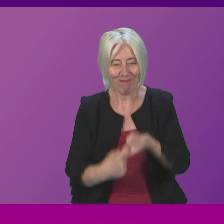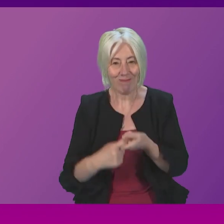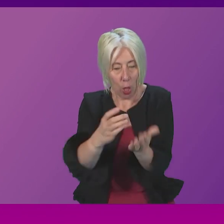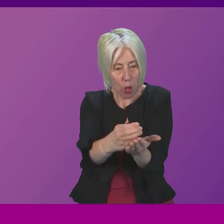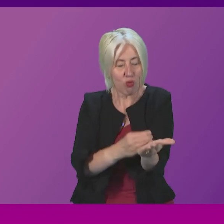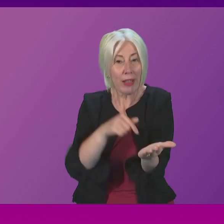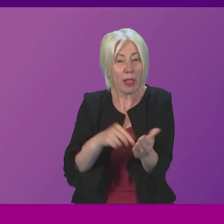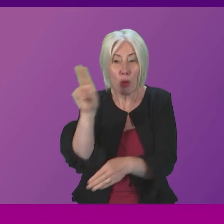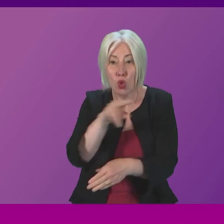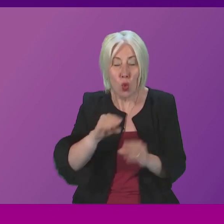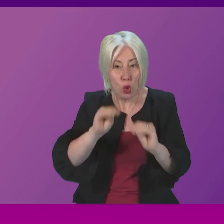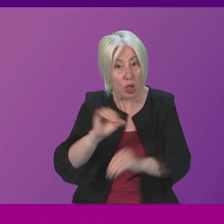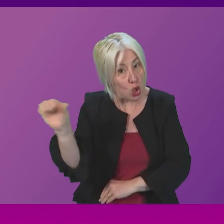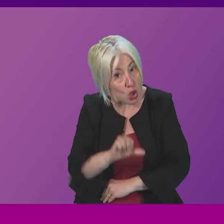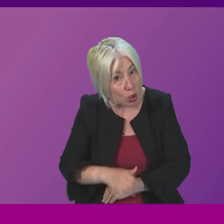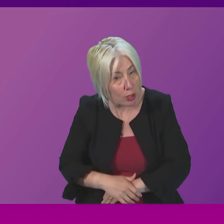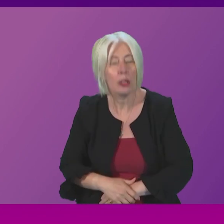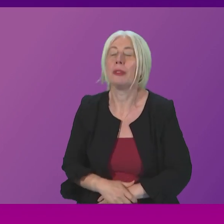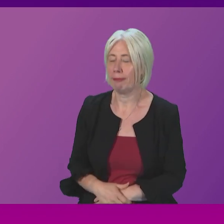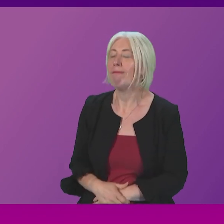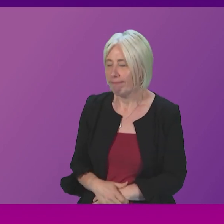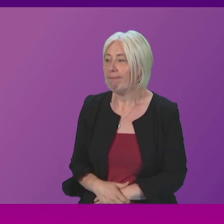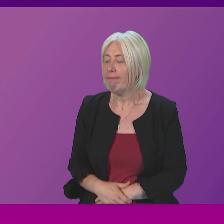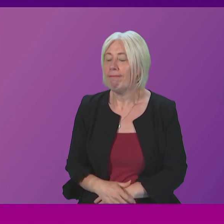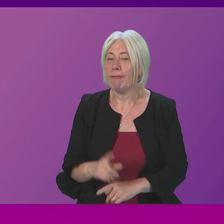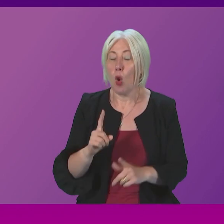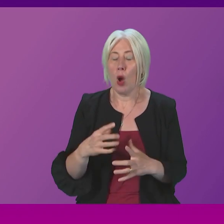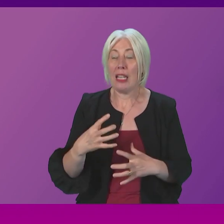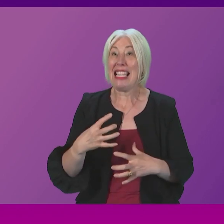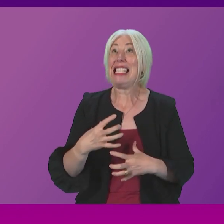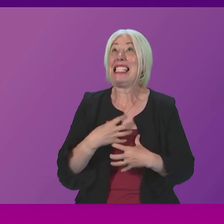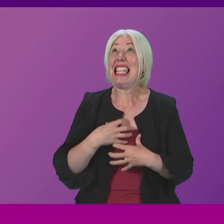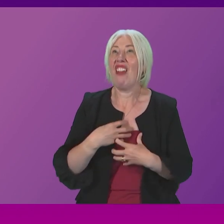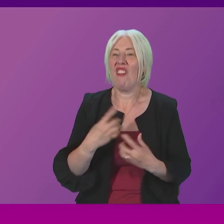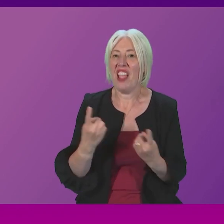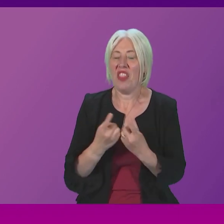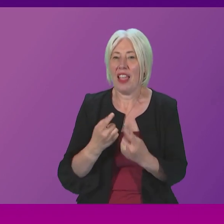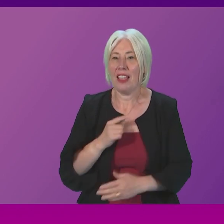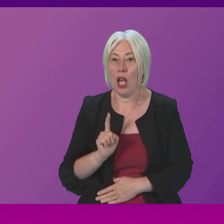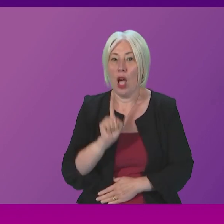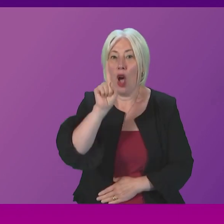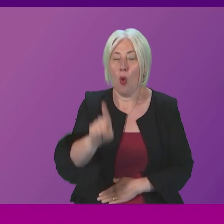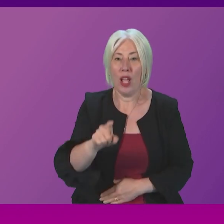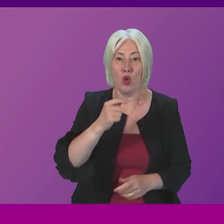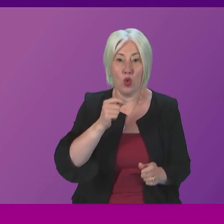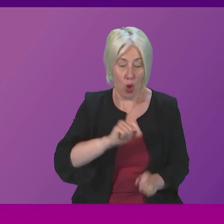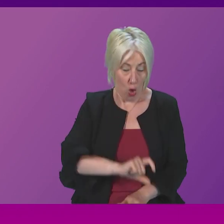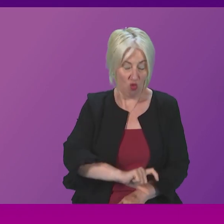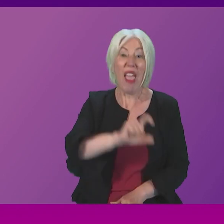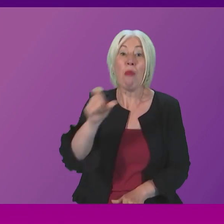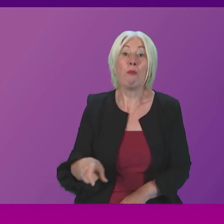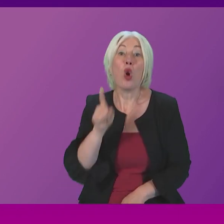curriculum? I do. One of the most terrifying things I've ever done is go and appear in front of a bunch of rainbows. If you've never